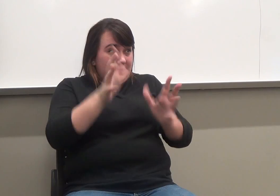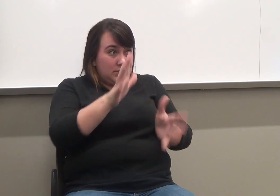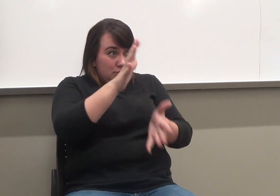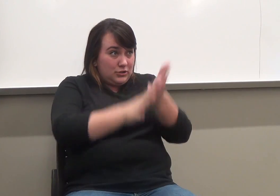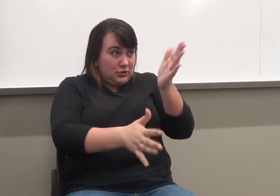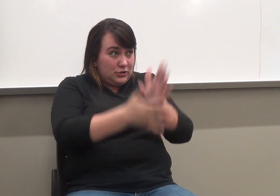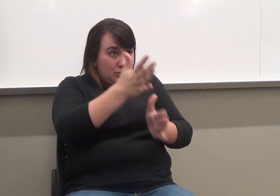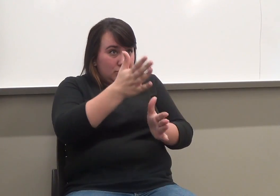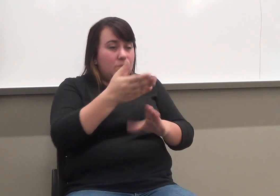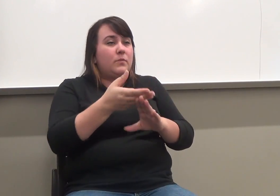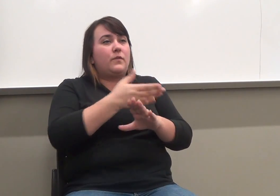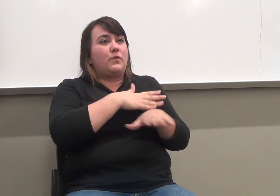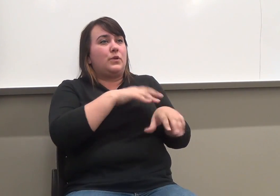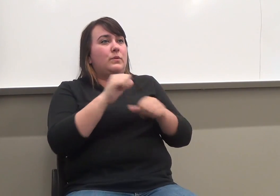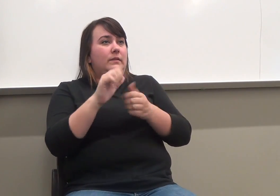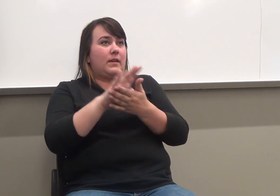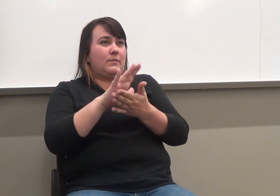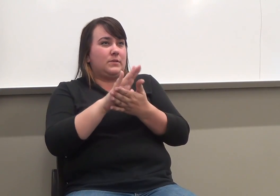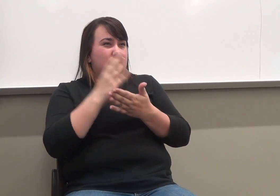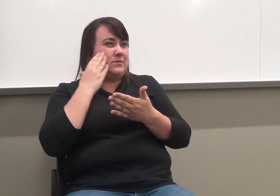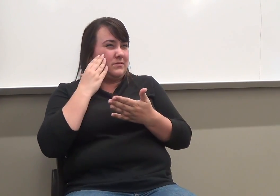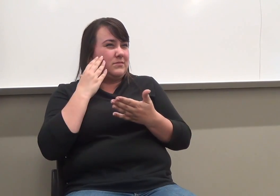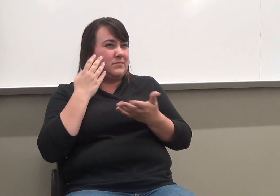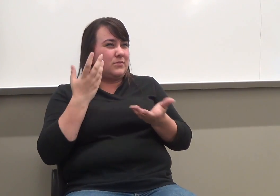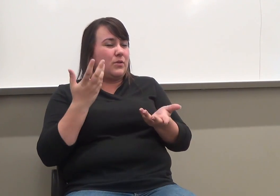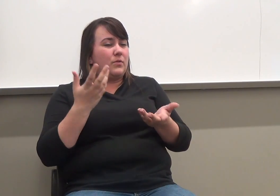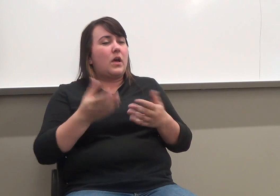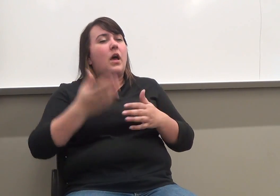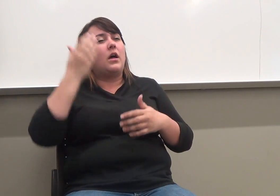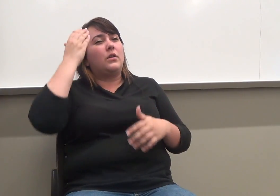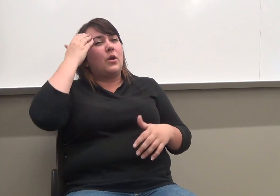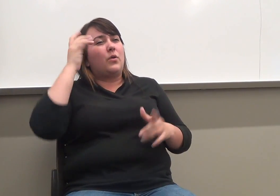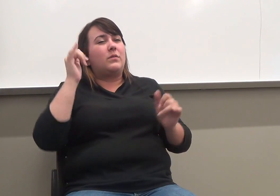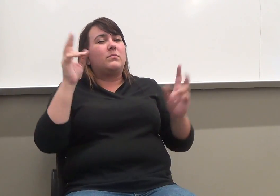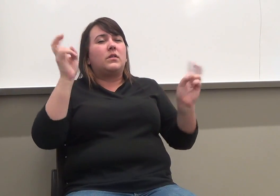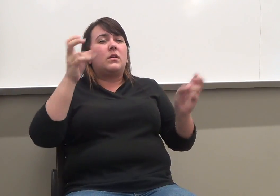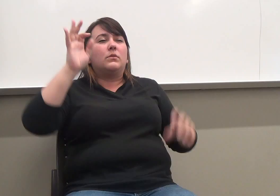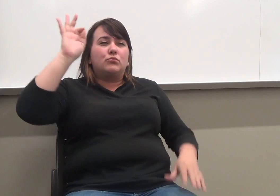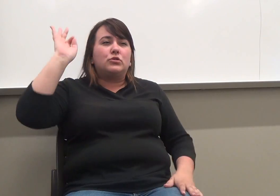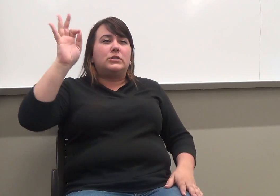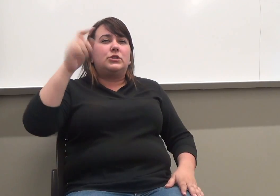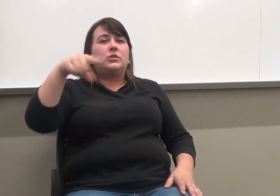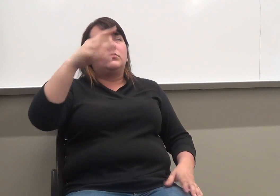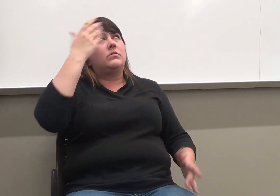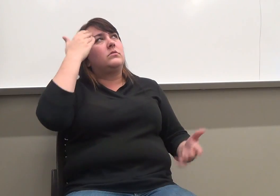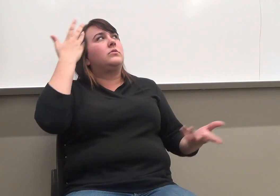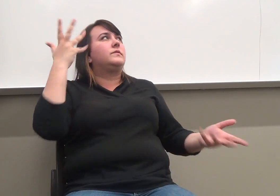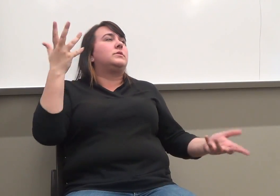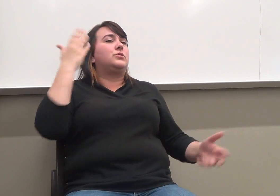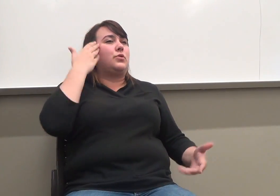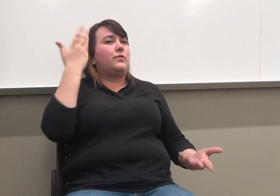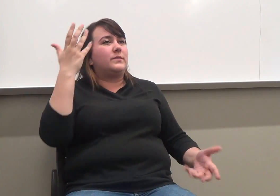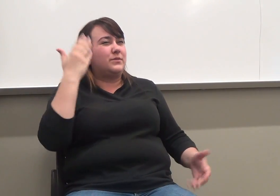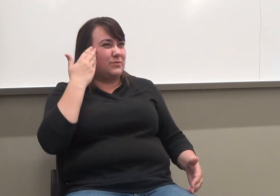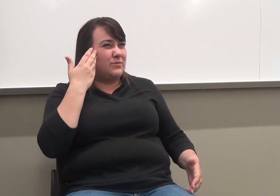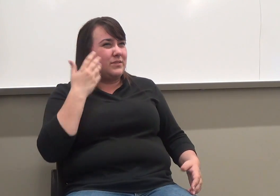campus. Does that make sense? So I know I'm what's called preaching to the choir. Have you ever heard that phrase, preaching to the